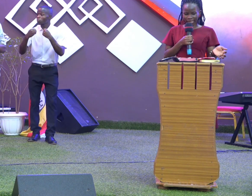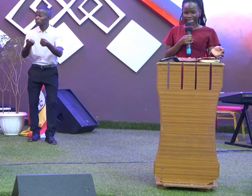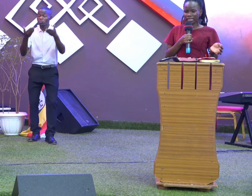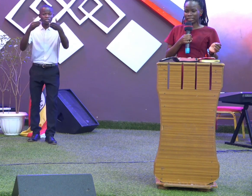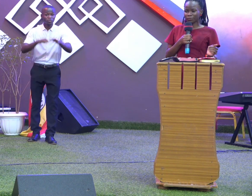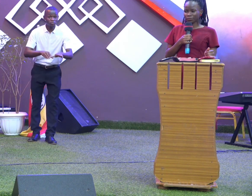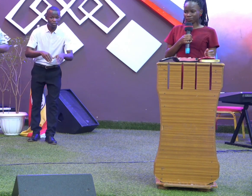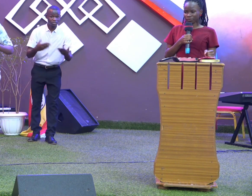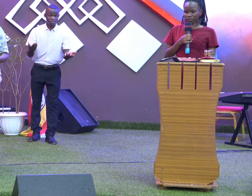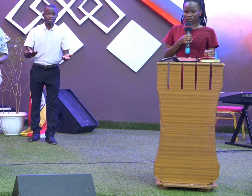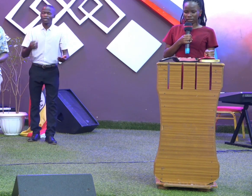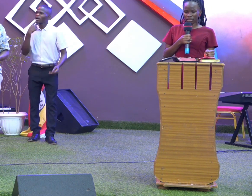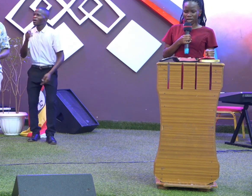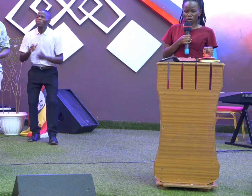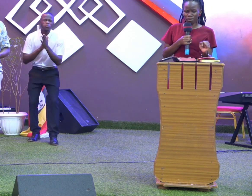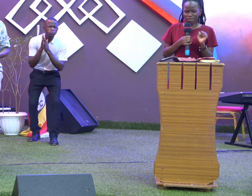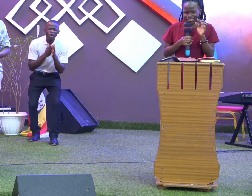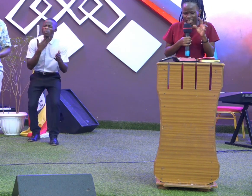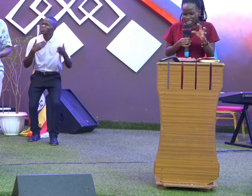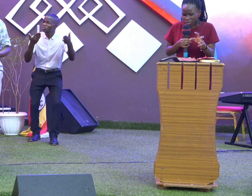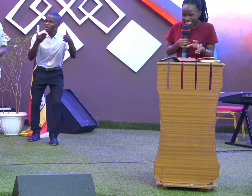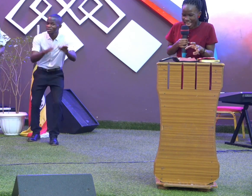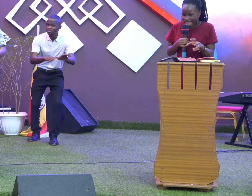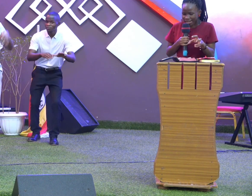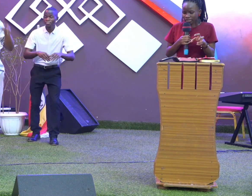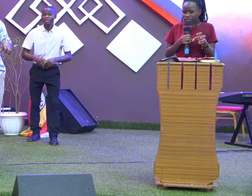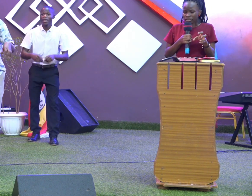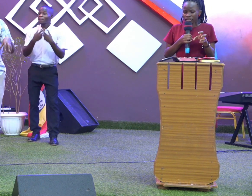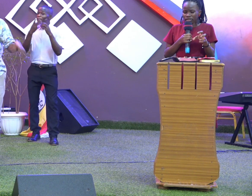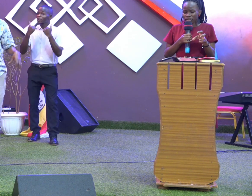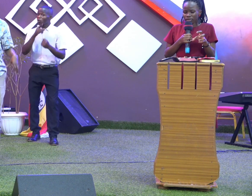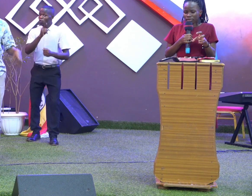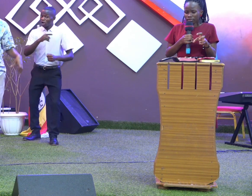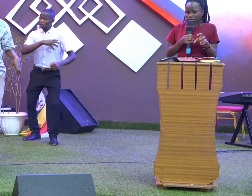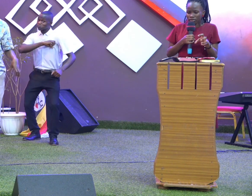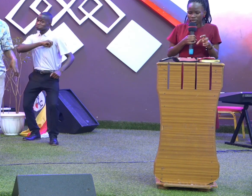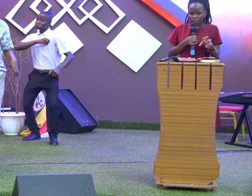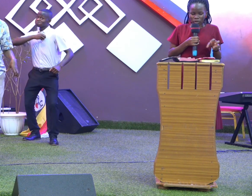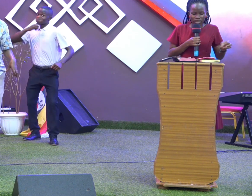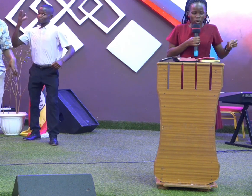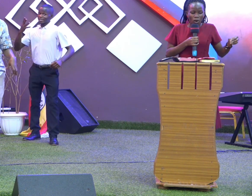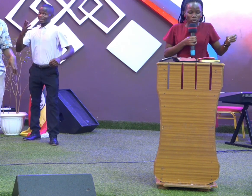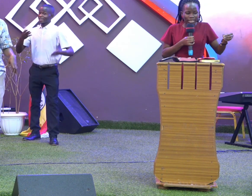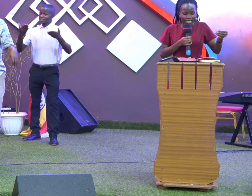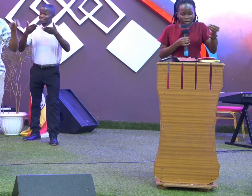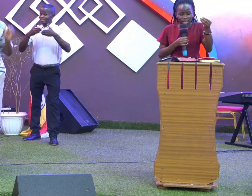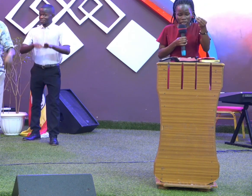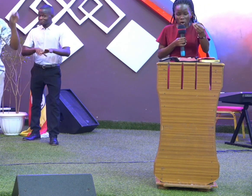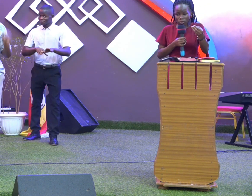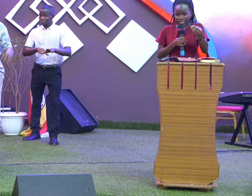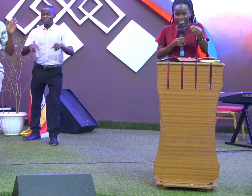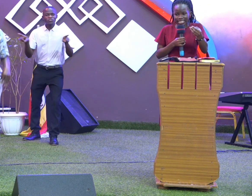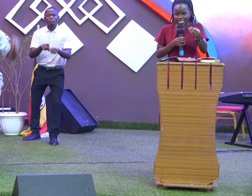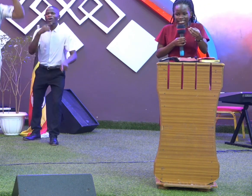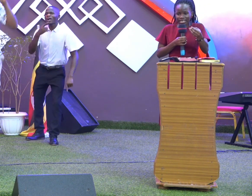power to kill. Ngoli yegayira nfe. They would be beseeching to die. Naye ngona akule emyoyo gwe batugamba. But when the one who takes out the